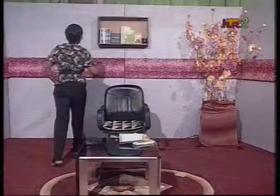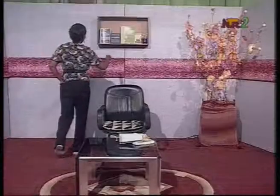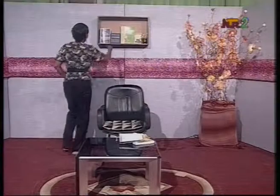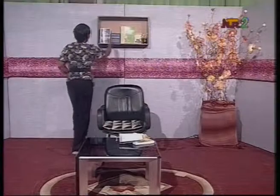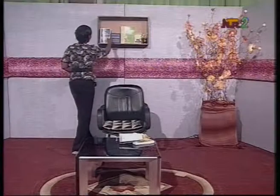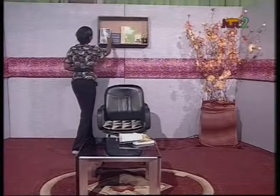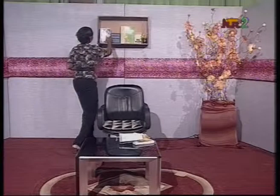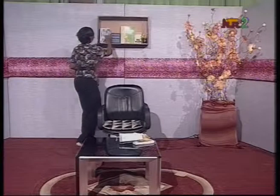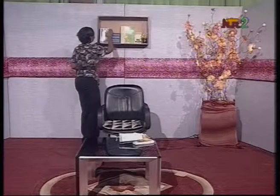I have the first book,